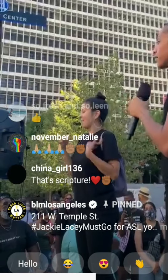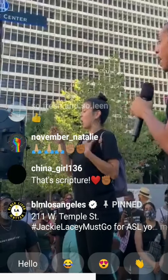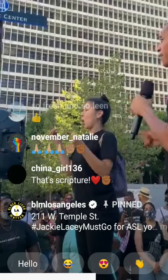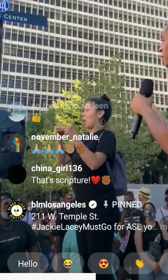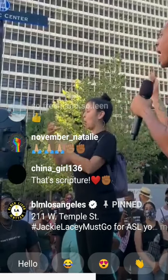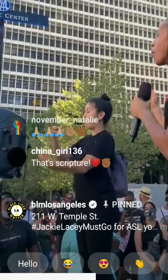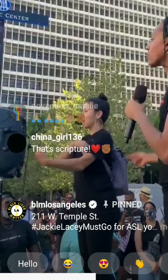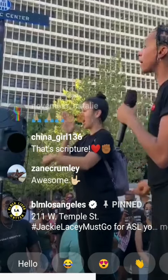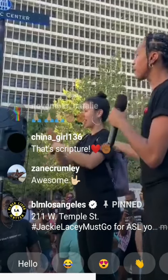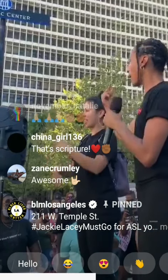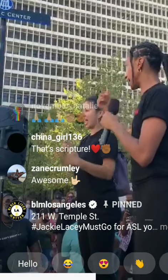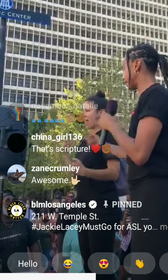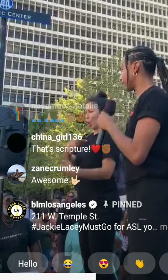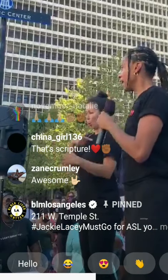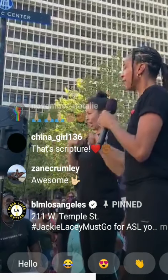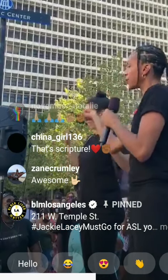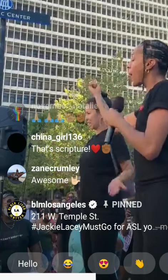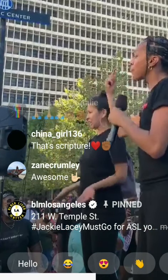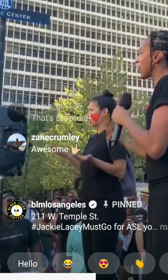who we are.